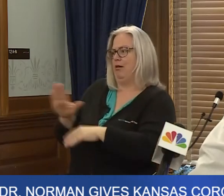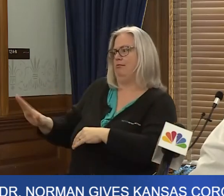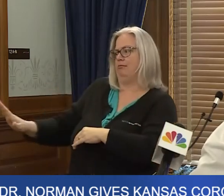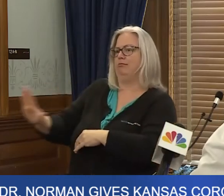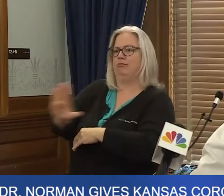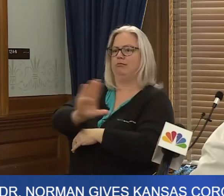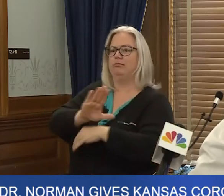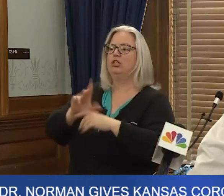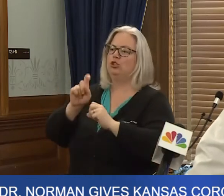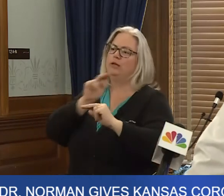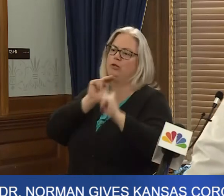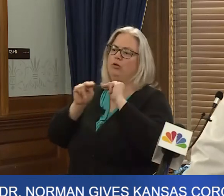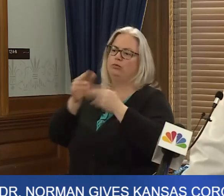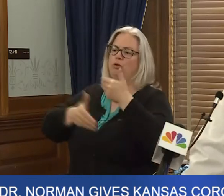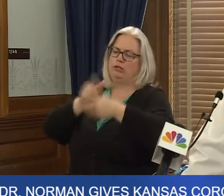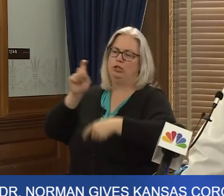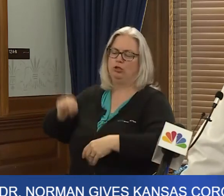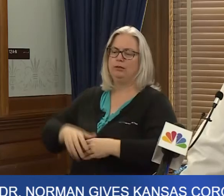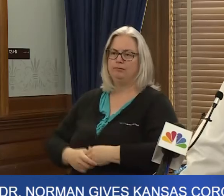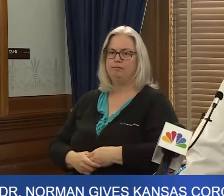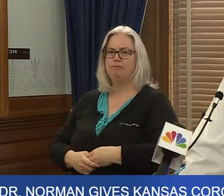should be a negotiated process.